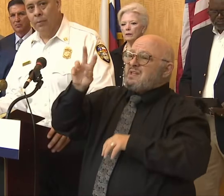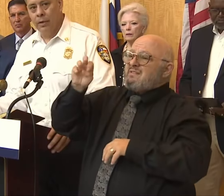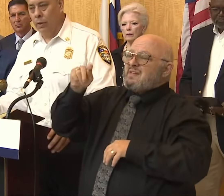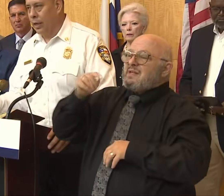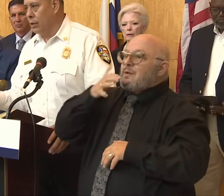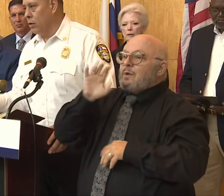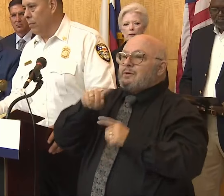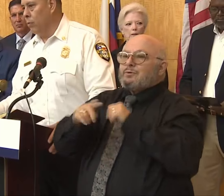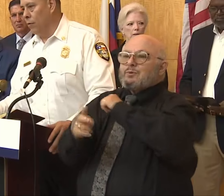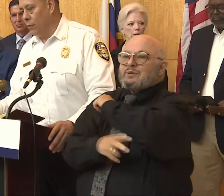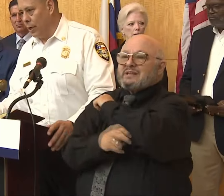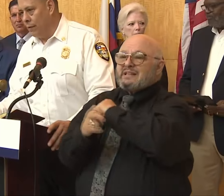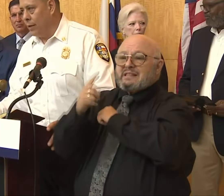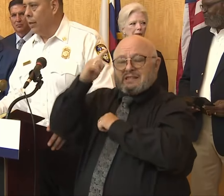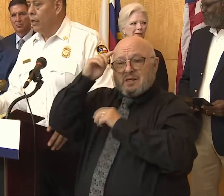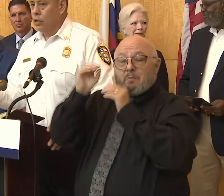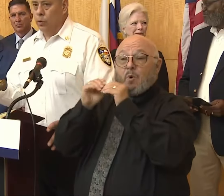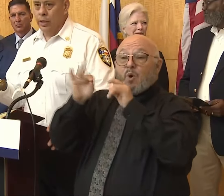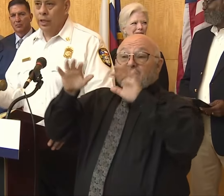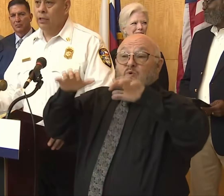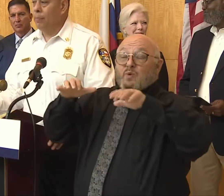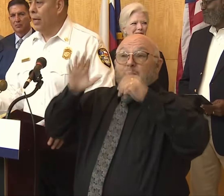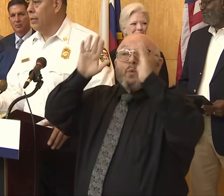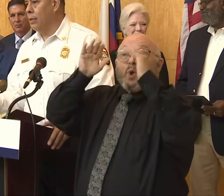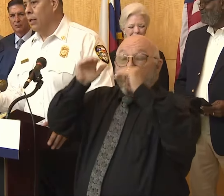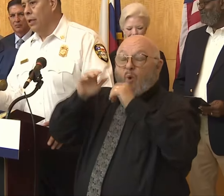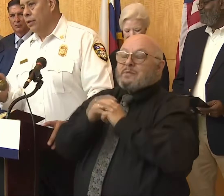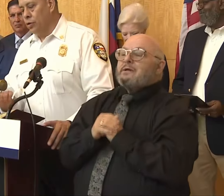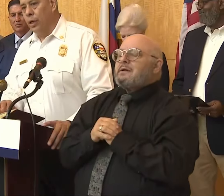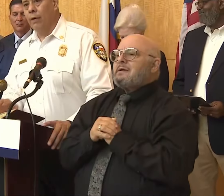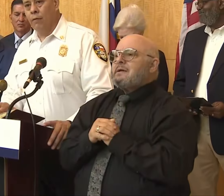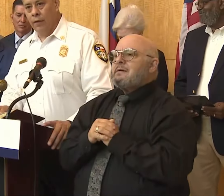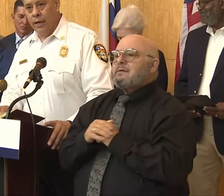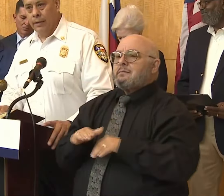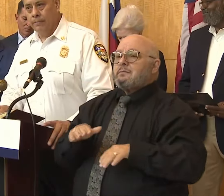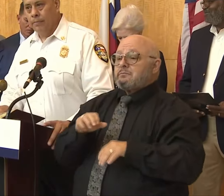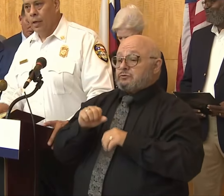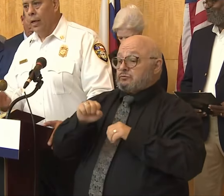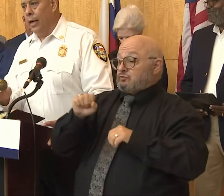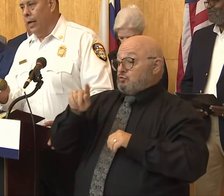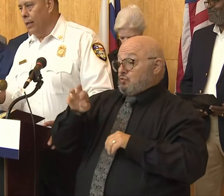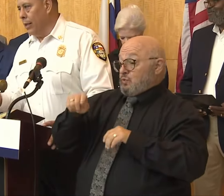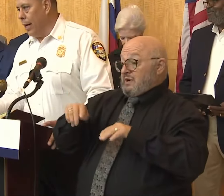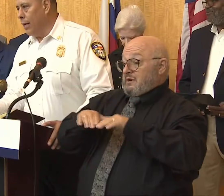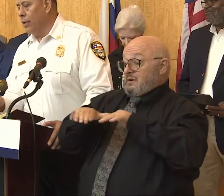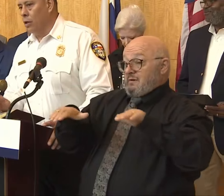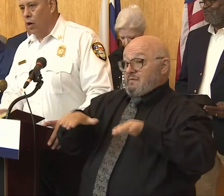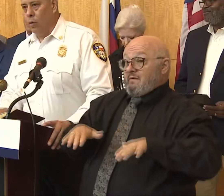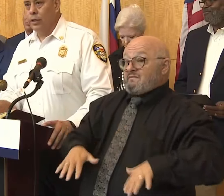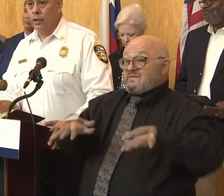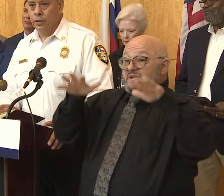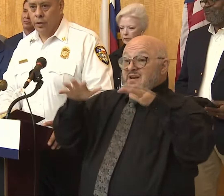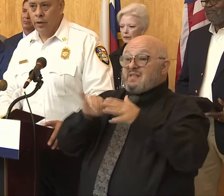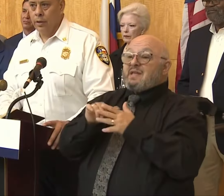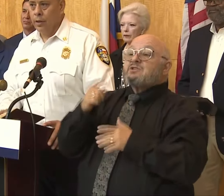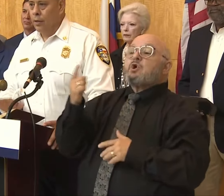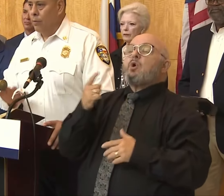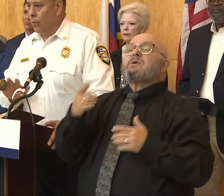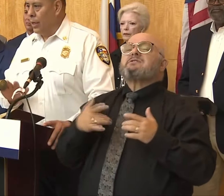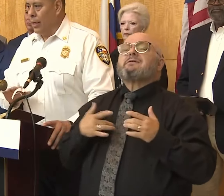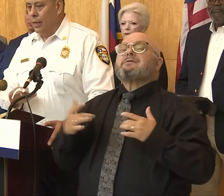your thunder, but we think it's going to be more of a rain event. So we anticipate street-level flooding, and that is always a